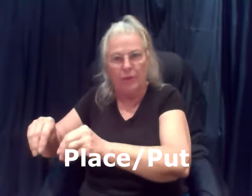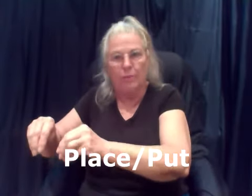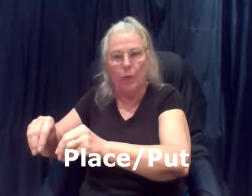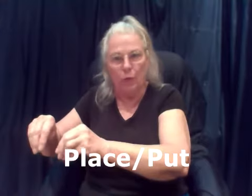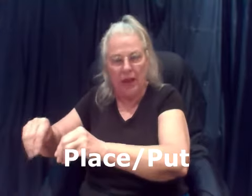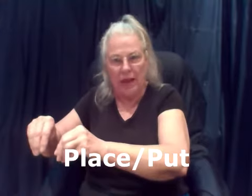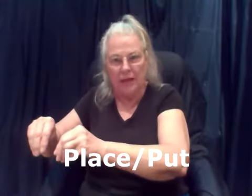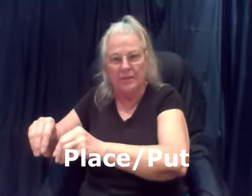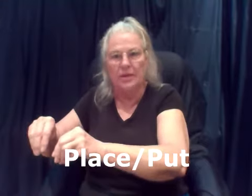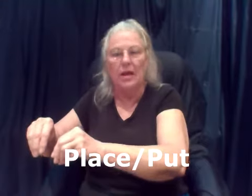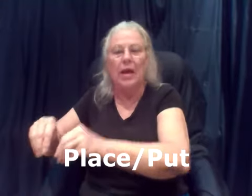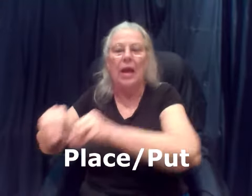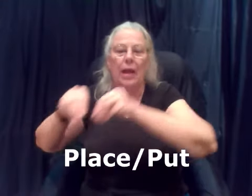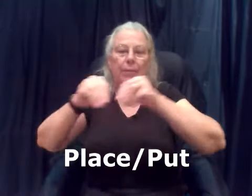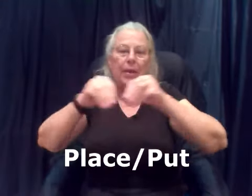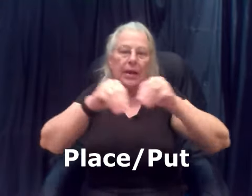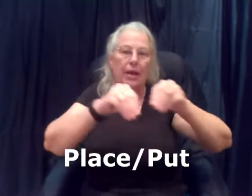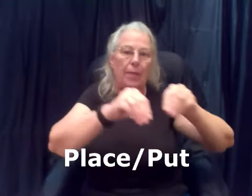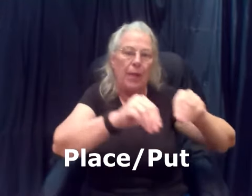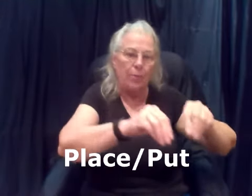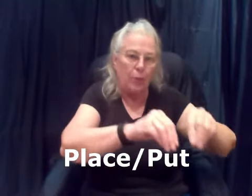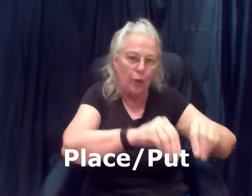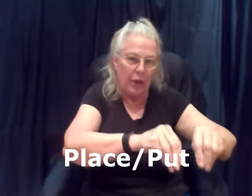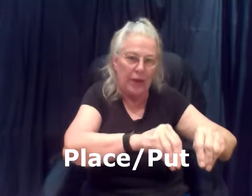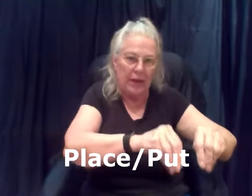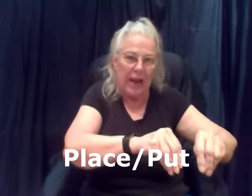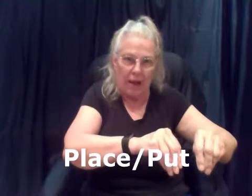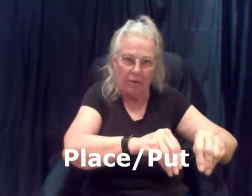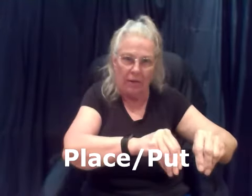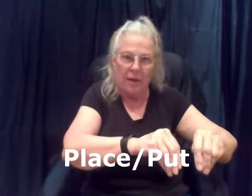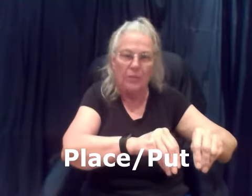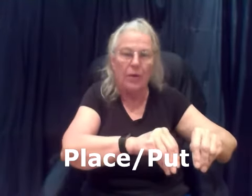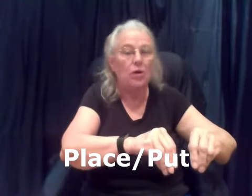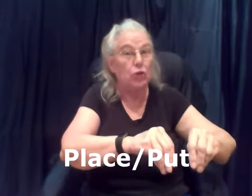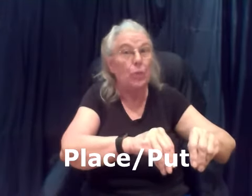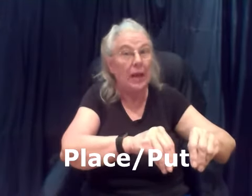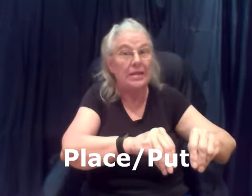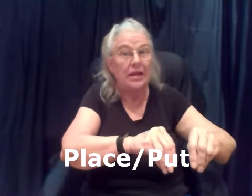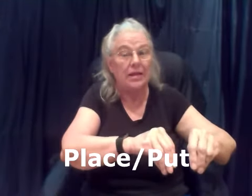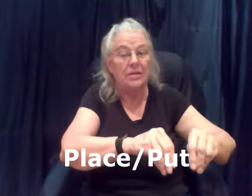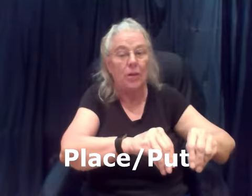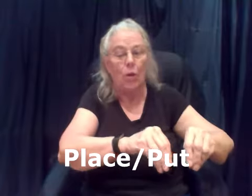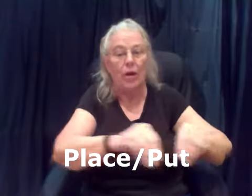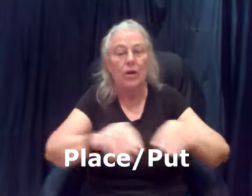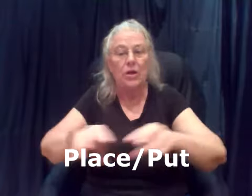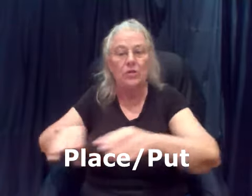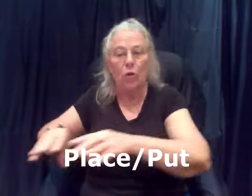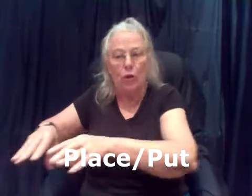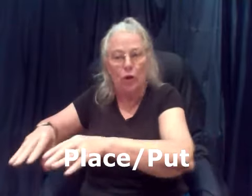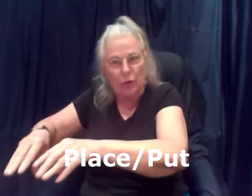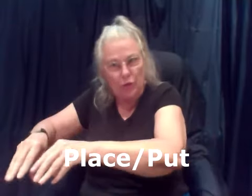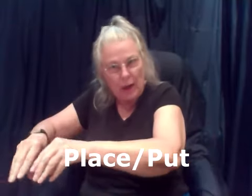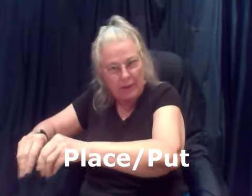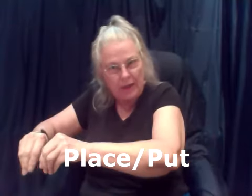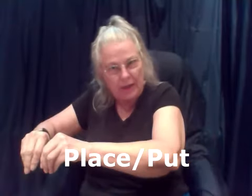both hands, and pick it up and put it down because you're placing it somewhere. So you're grabbing it